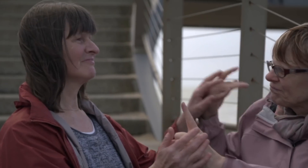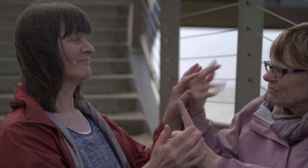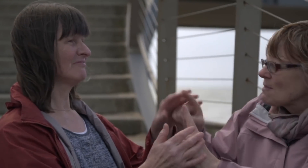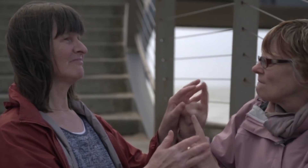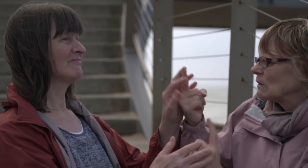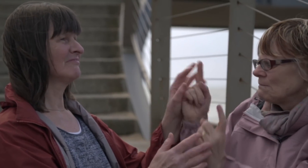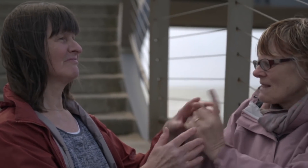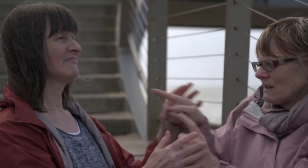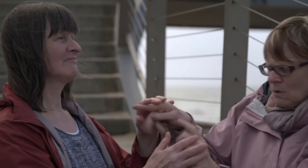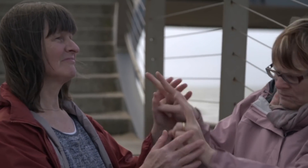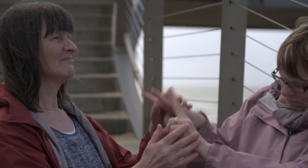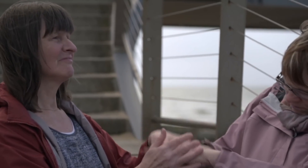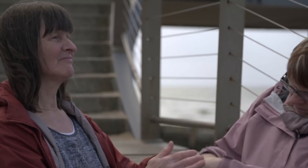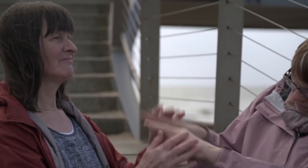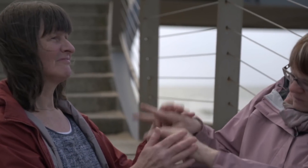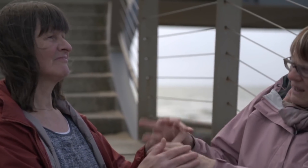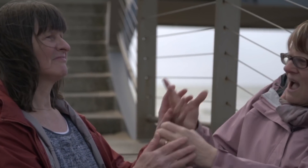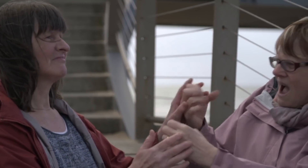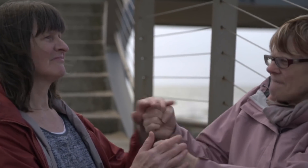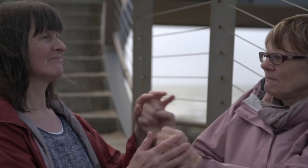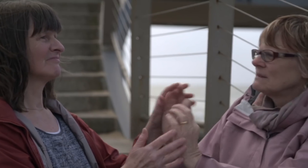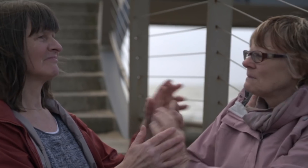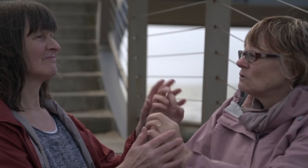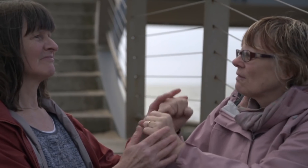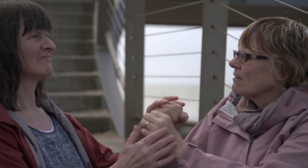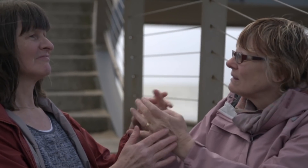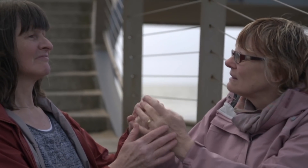met you that you have special gifts.